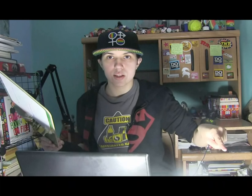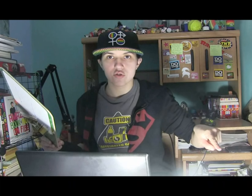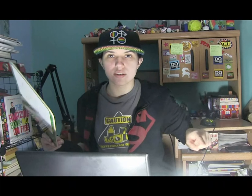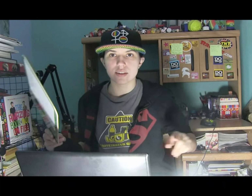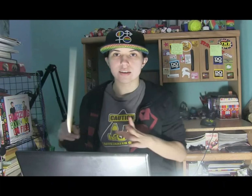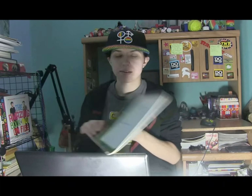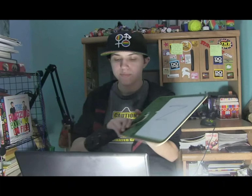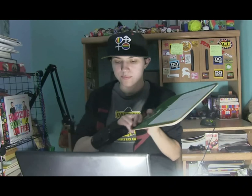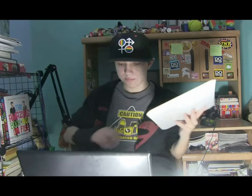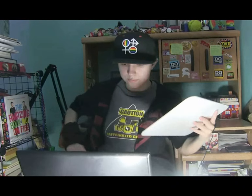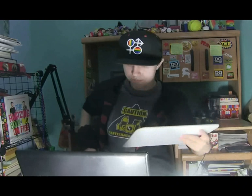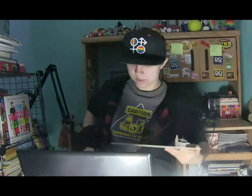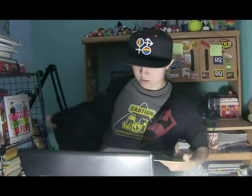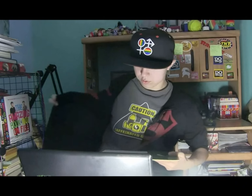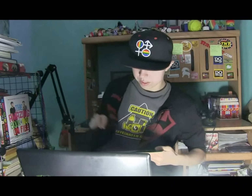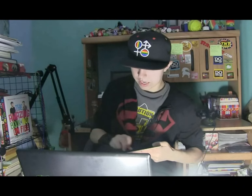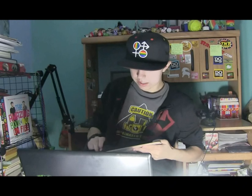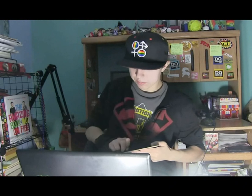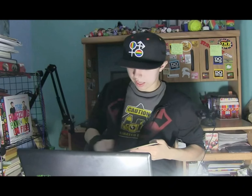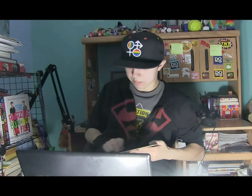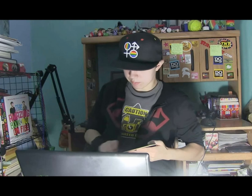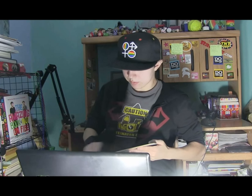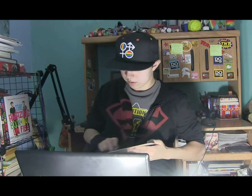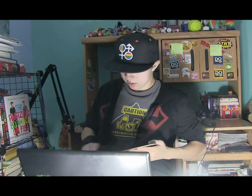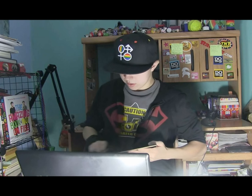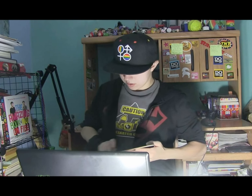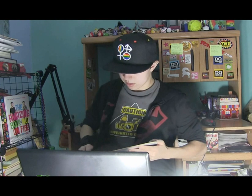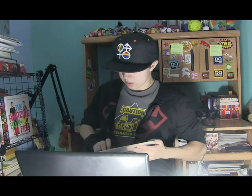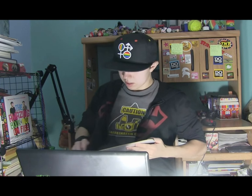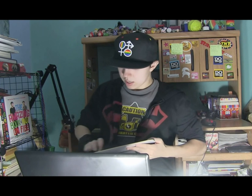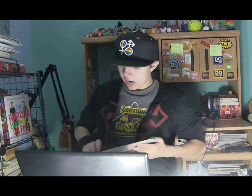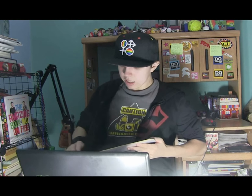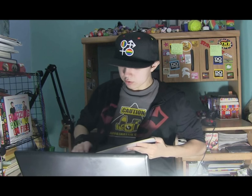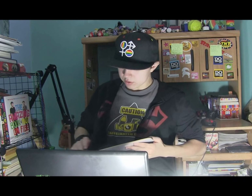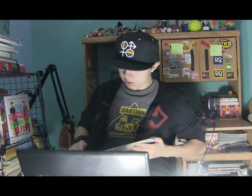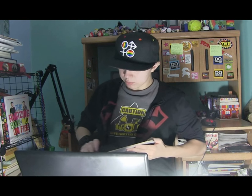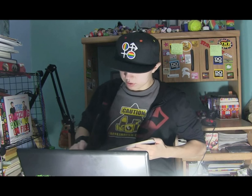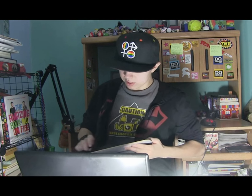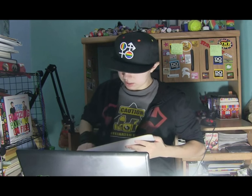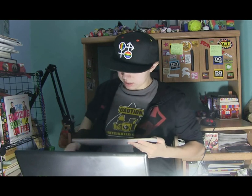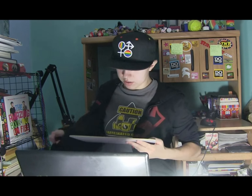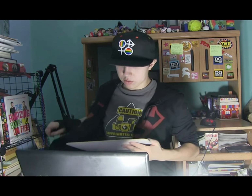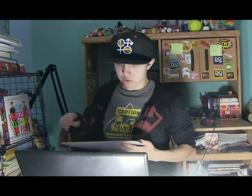a Z. Whoops, I hit my laptop. And of course, I will put the link